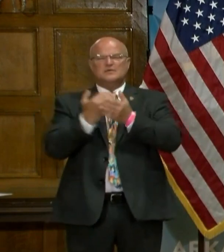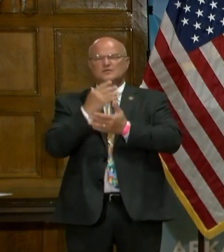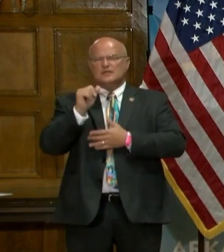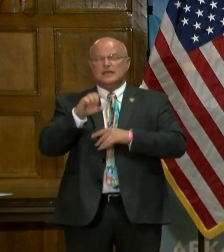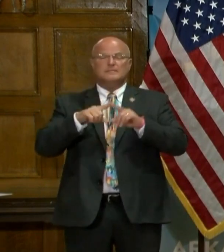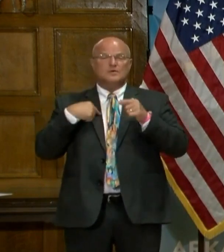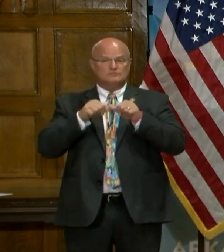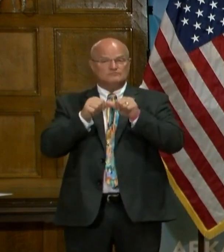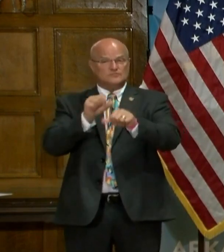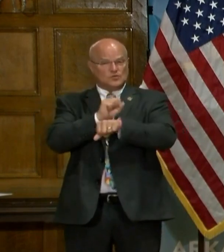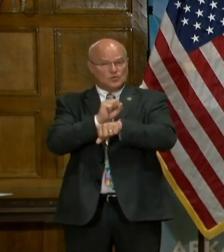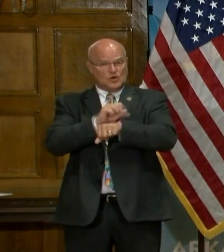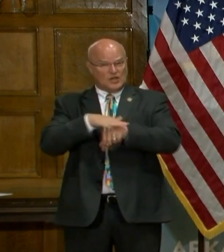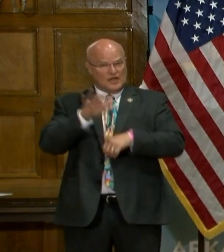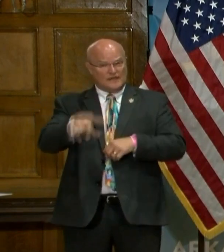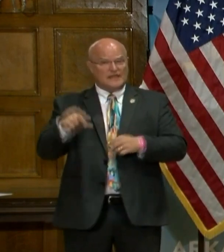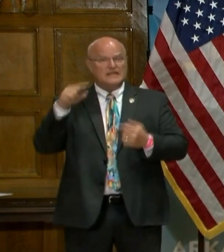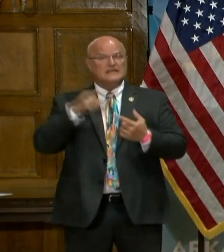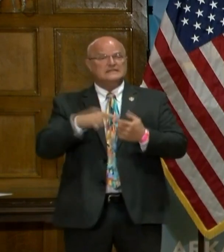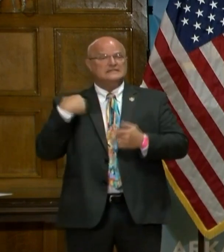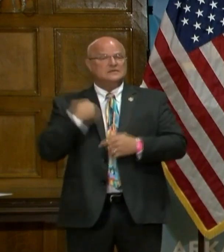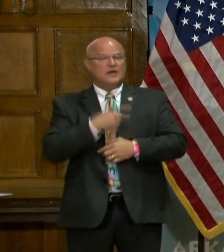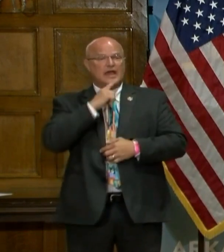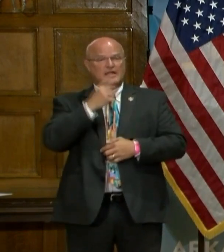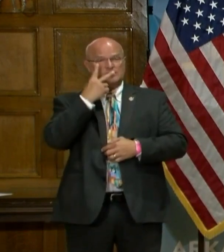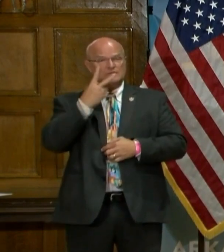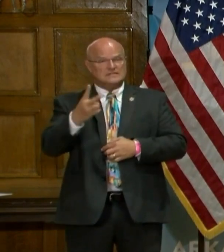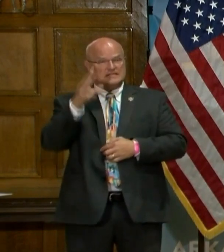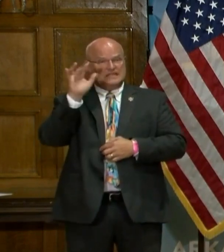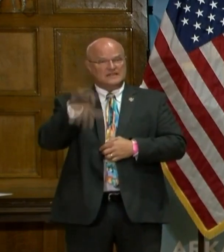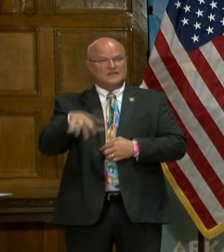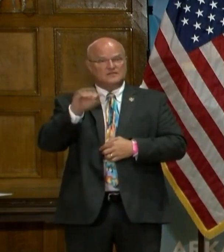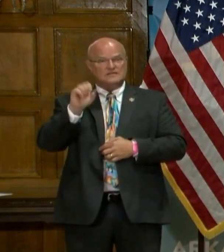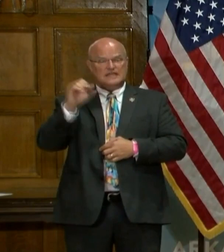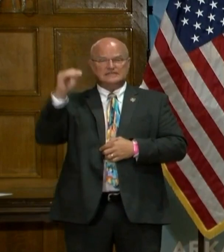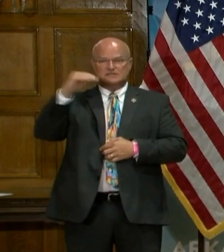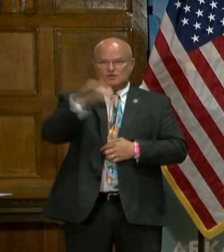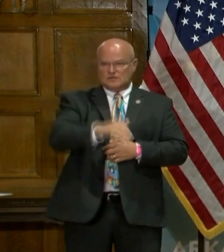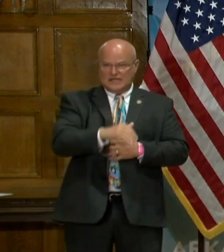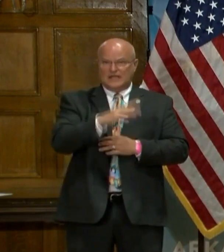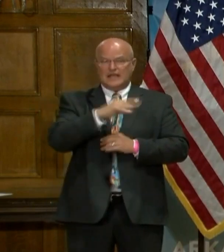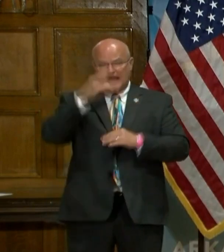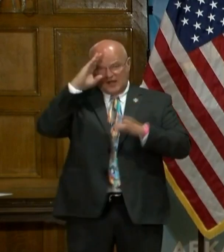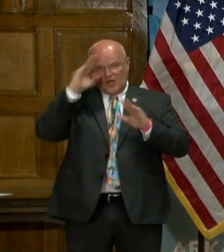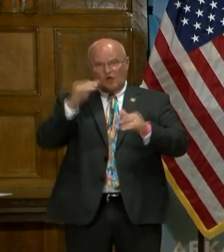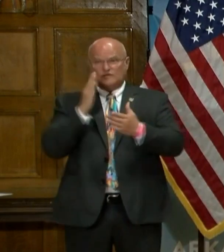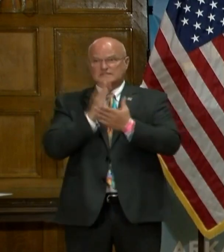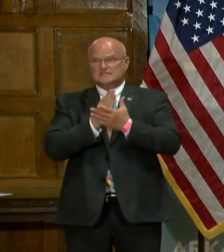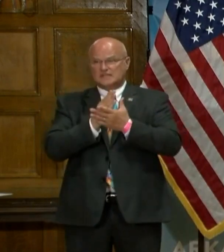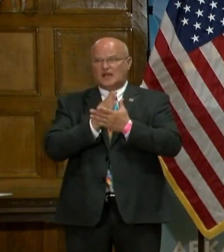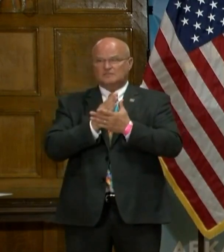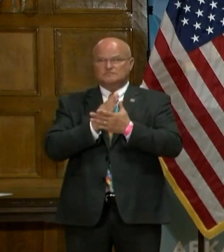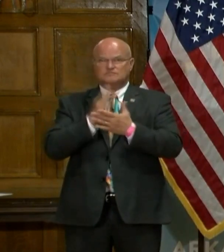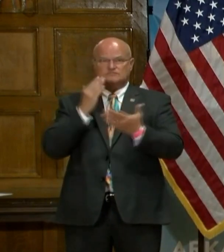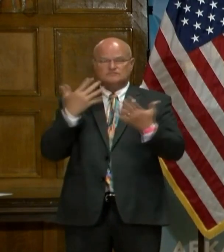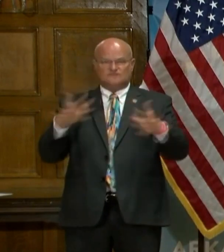but we'll continue working on this until we actually see those cases decrease and hopefully stop